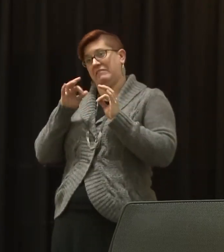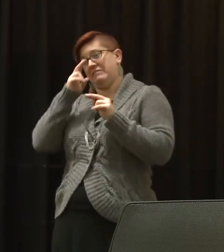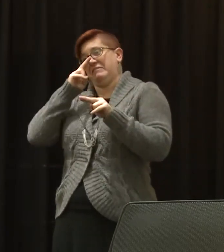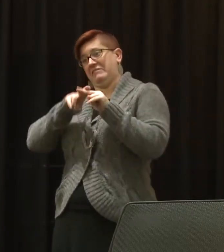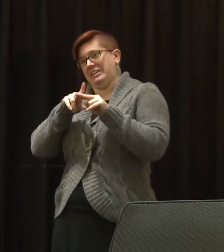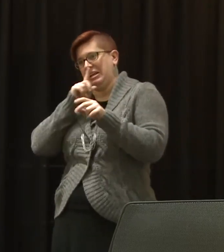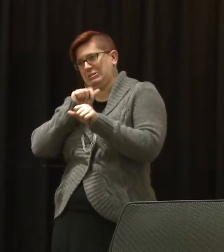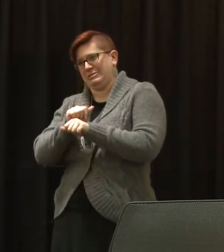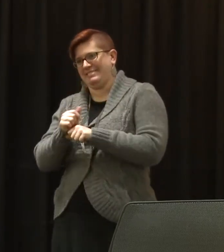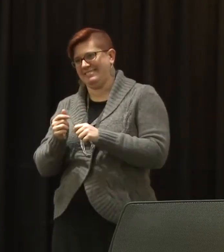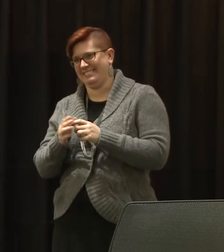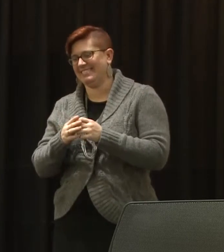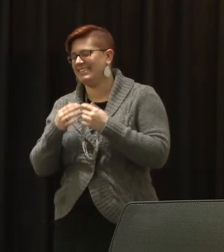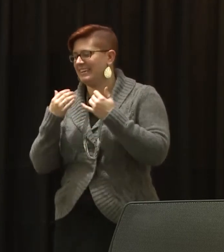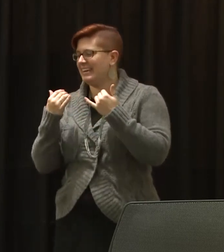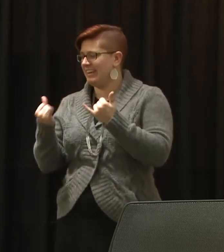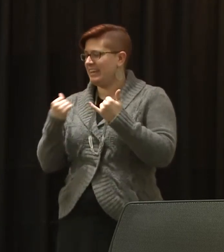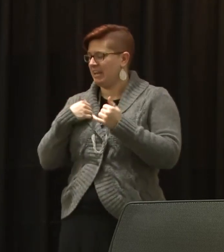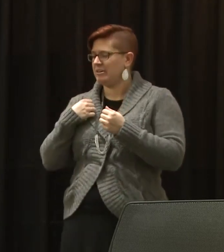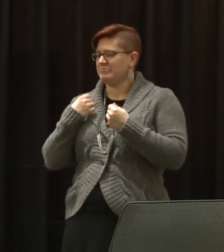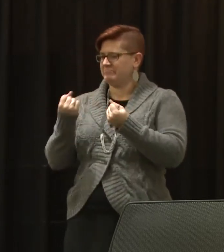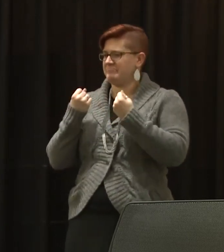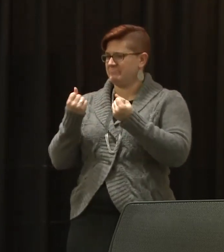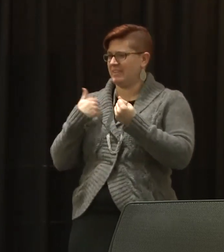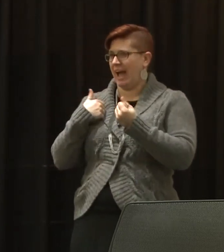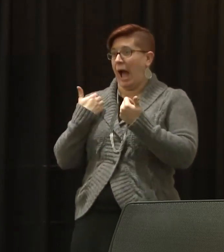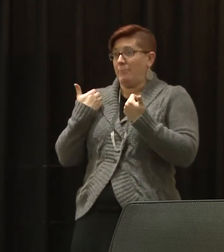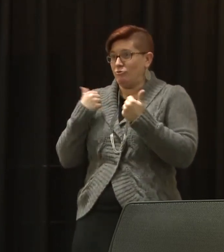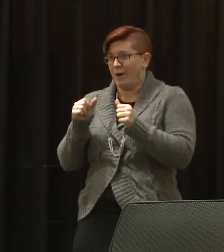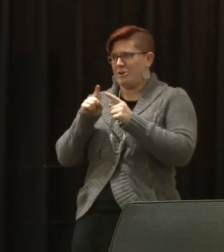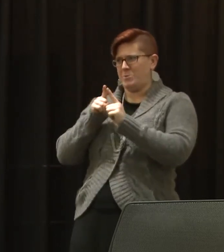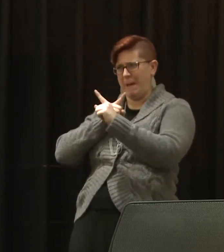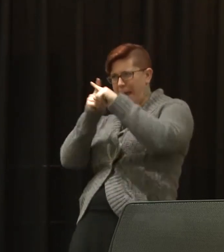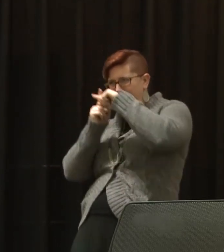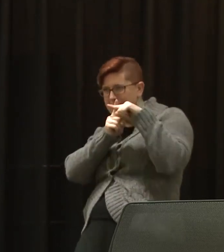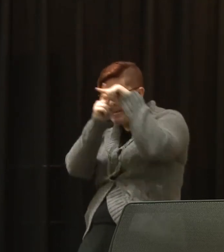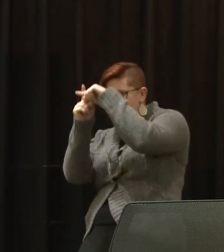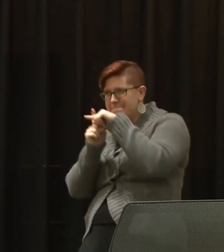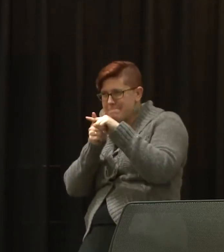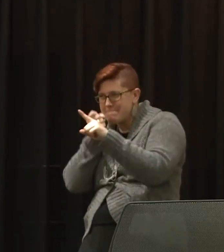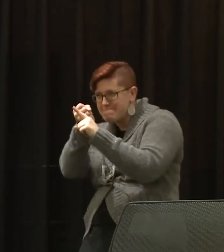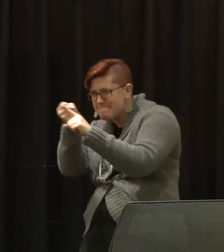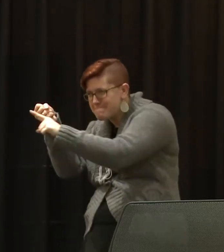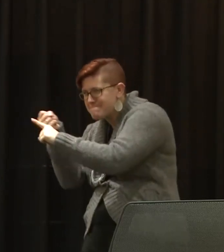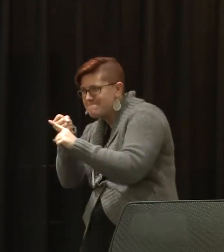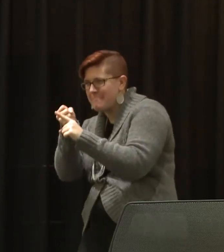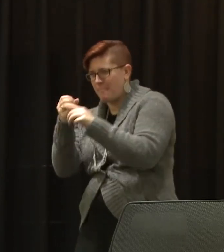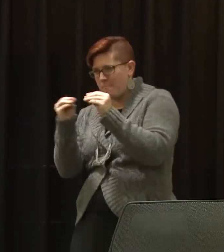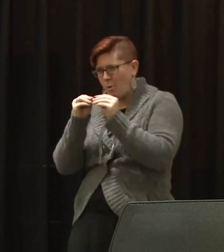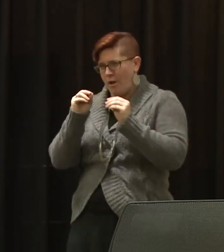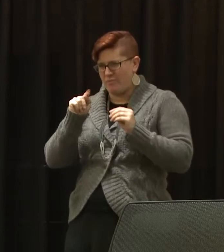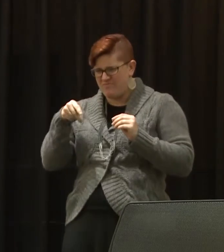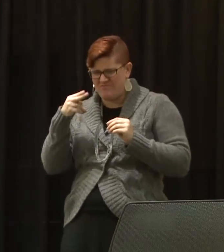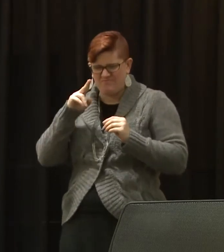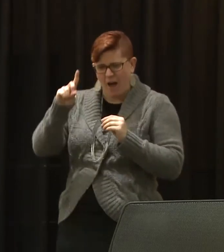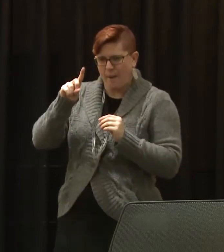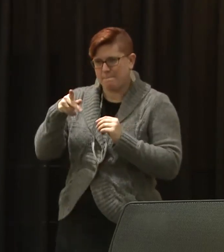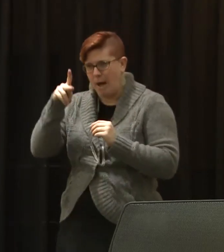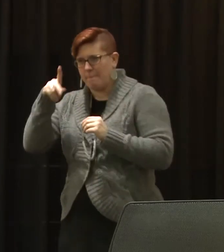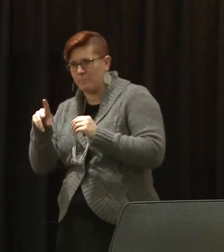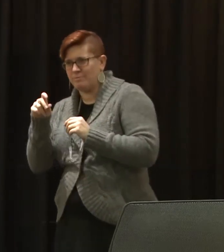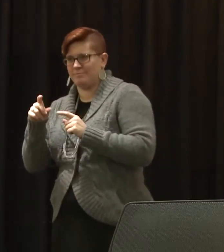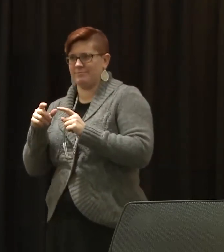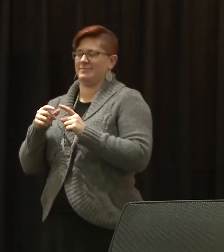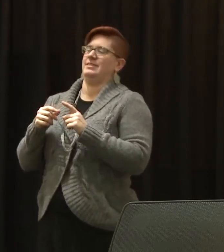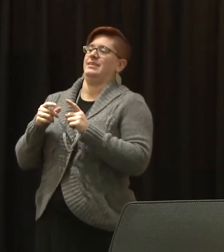Now, still alone on the road, I aim my 2 tons of steel directly at the zombies. More thuds and pops and wishes. I'm living a